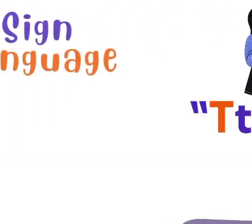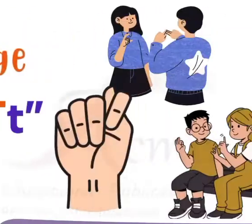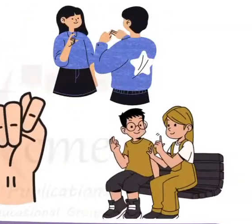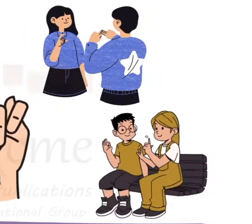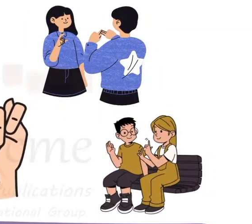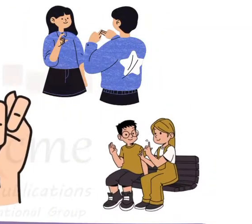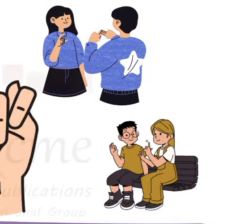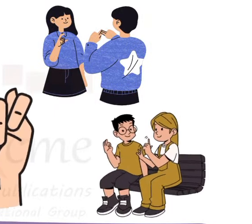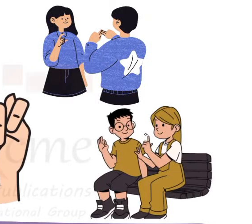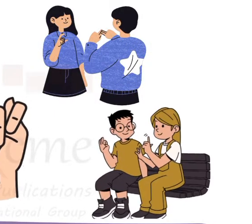Sign language letter T.